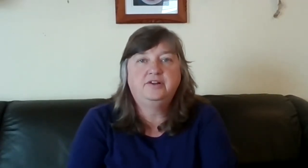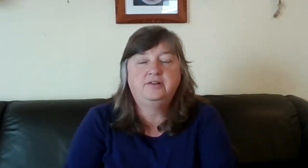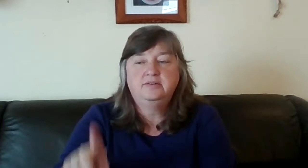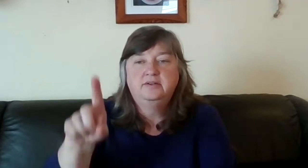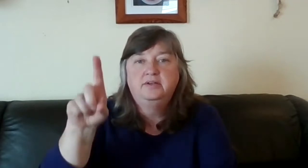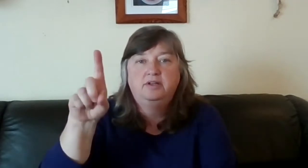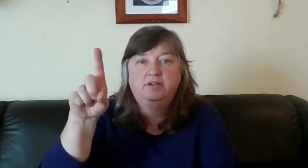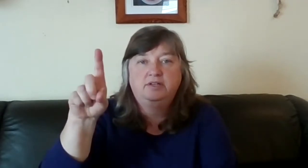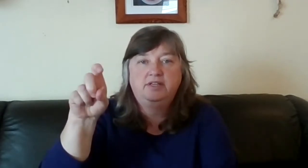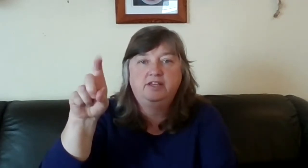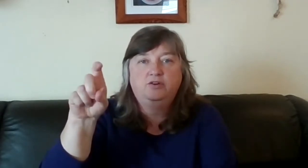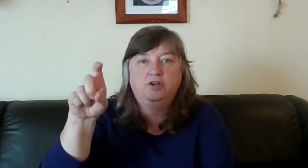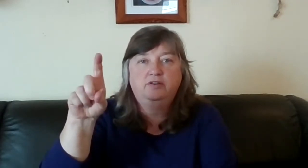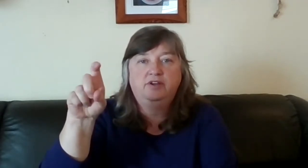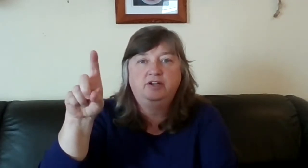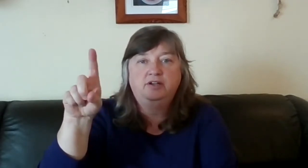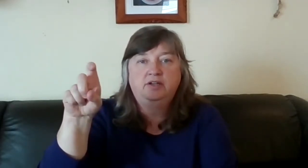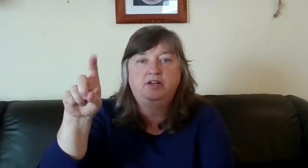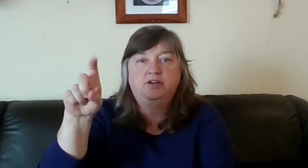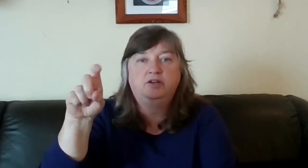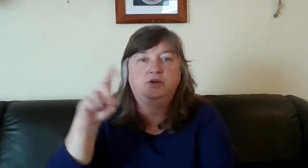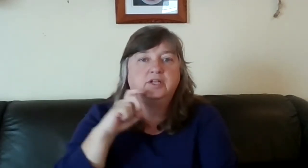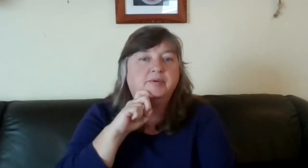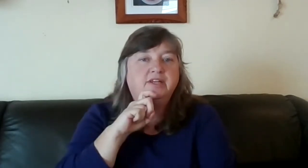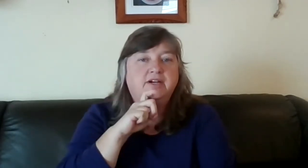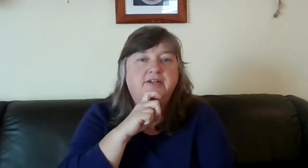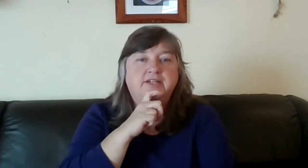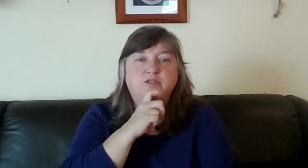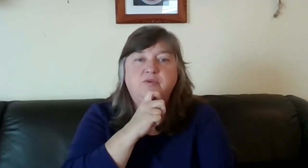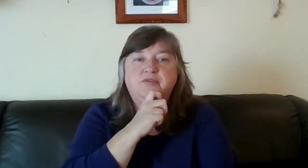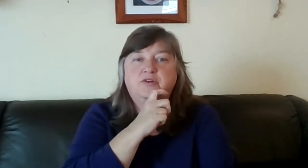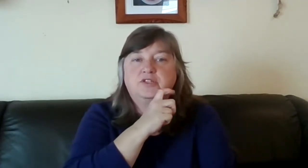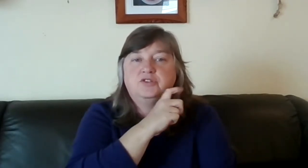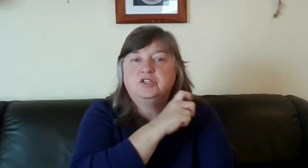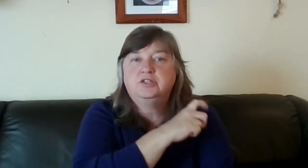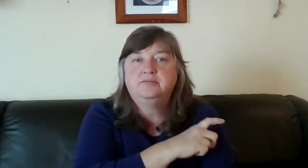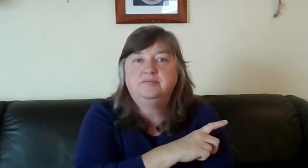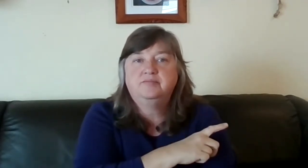Cereal, you're going to take your crook finger and you're going to crook it up and down as you move it across your chin.